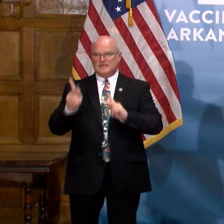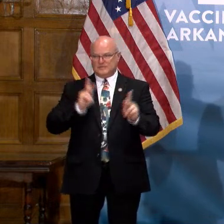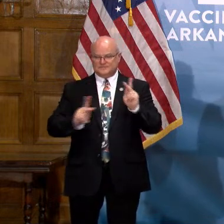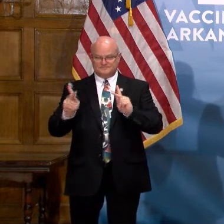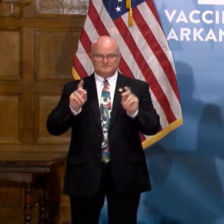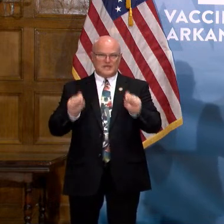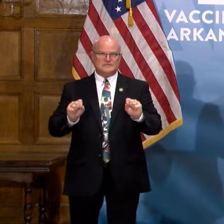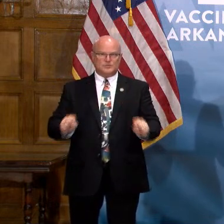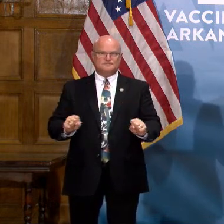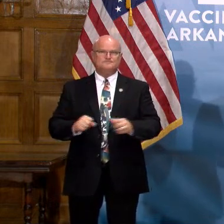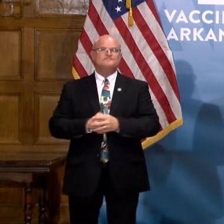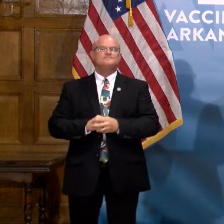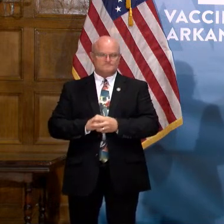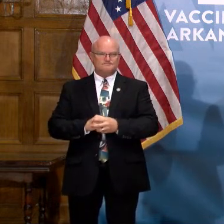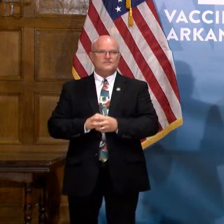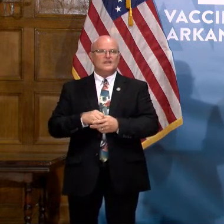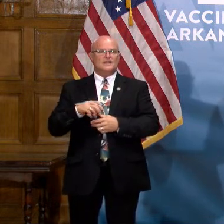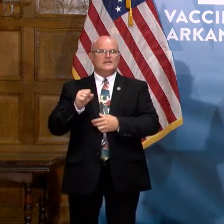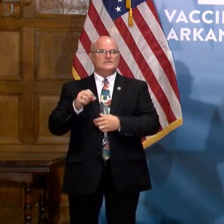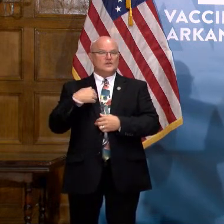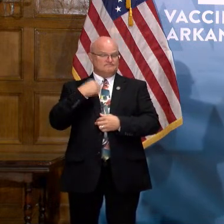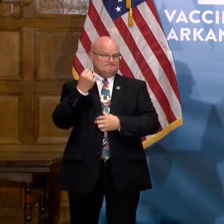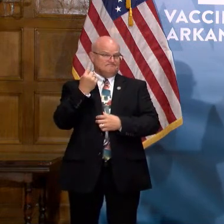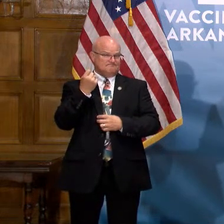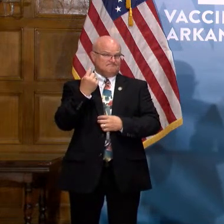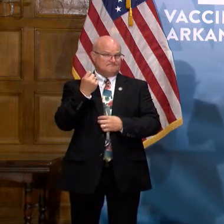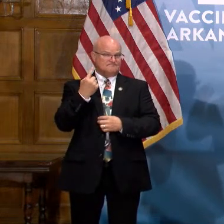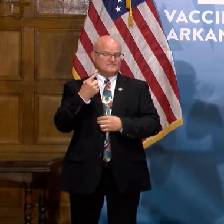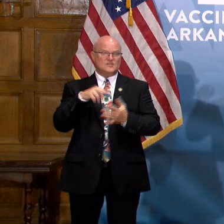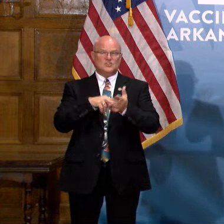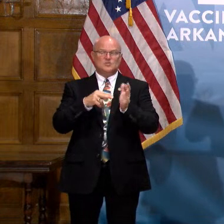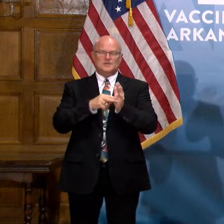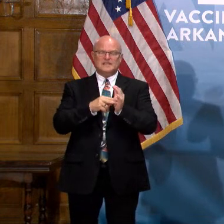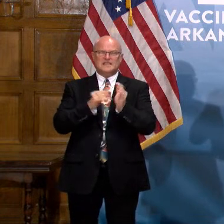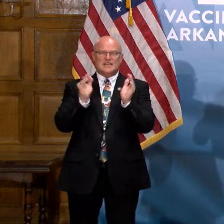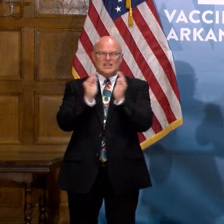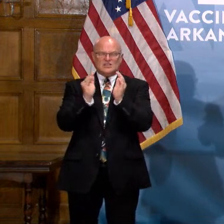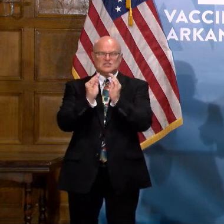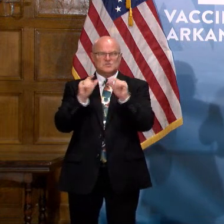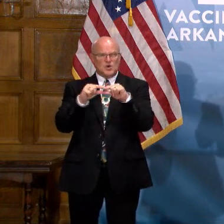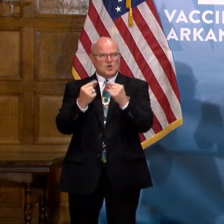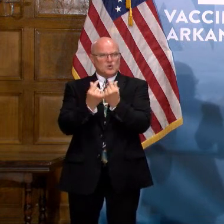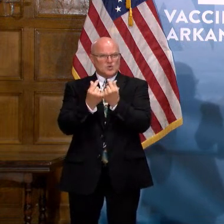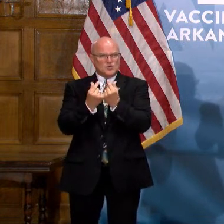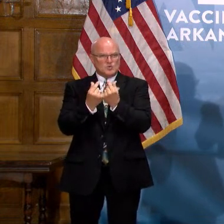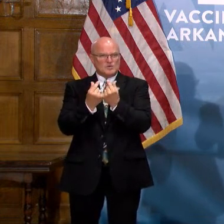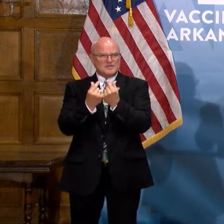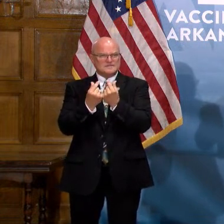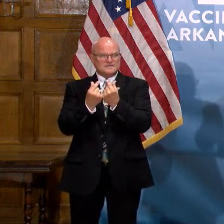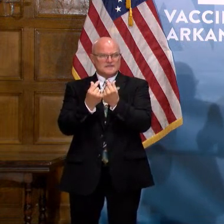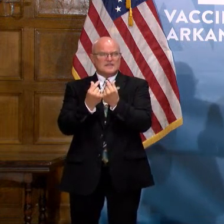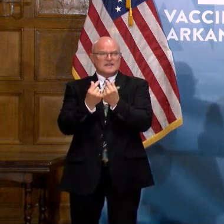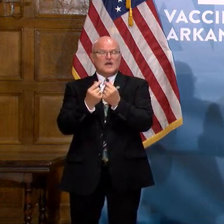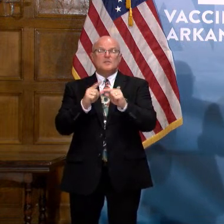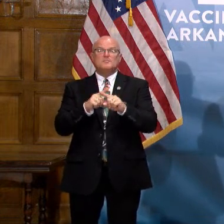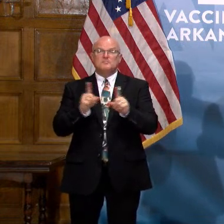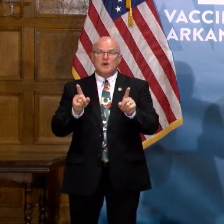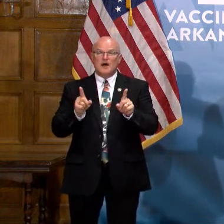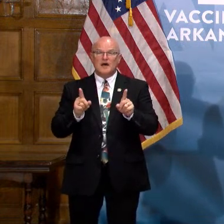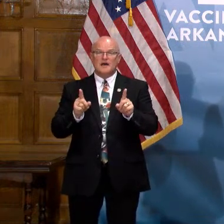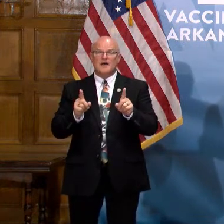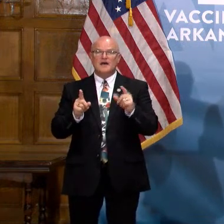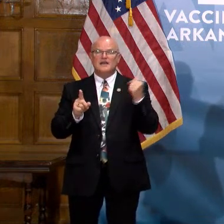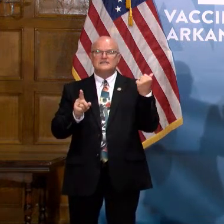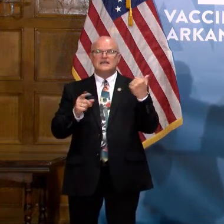individuals possible. And I understand that you're talking about a small minority, a minority of the population, but we do that